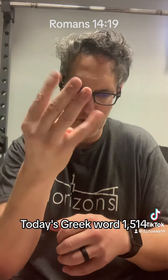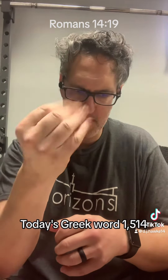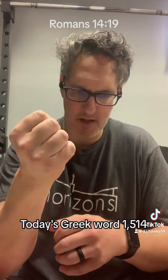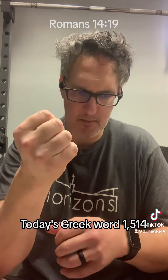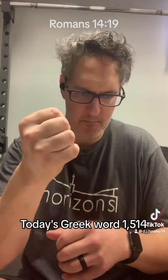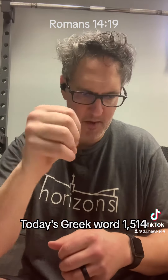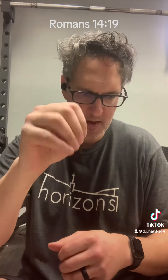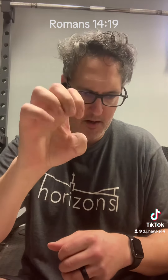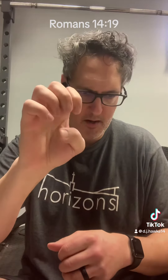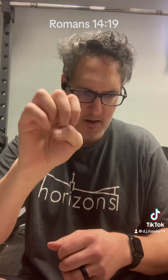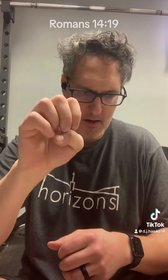1514.